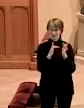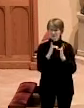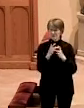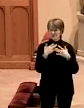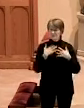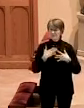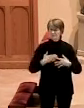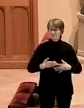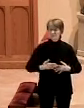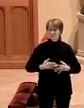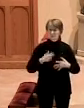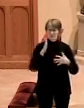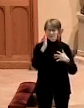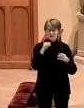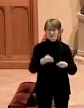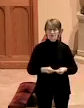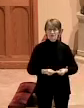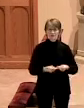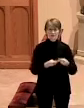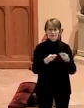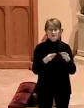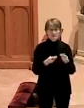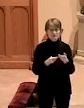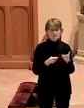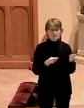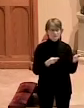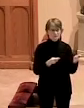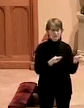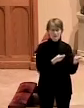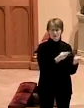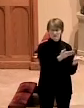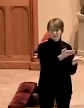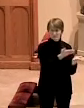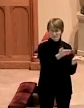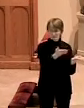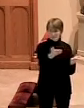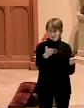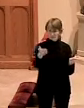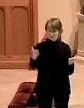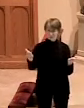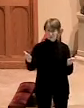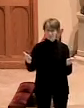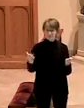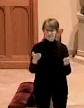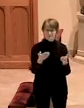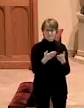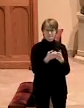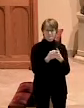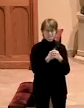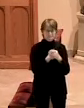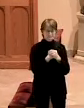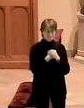body, which will be given up for you."